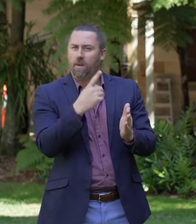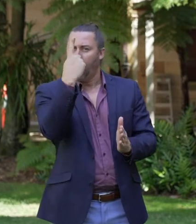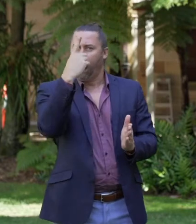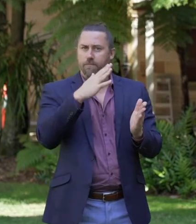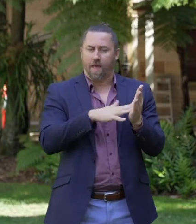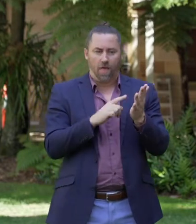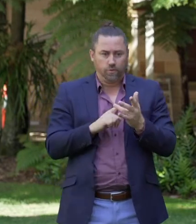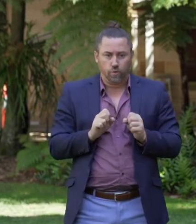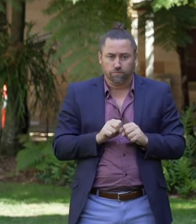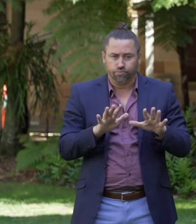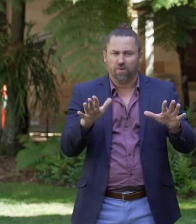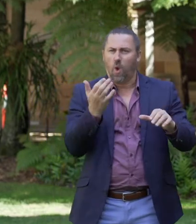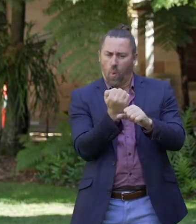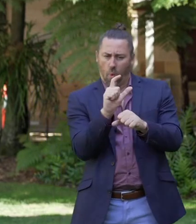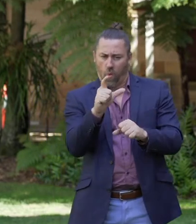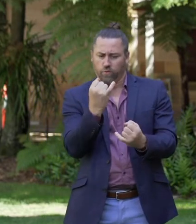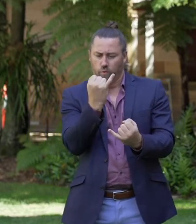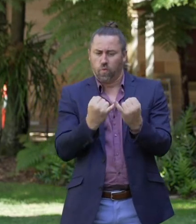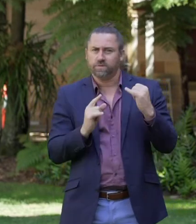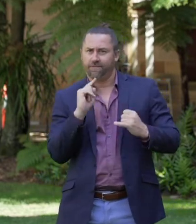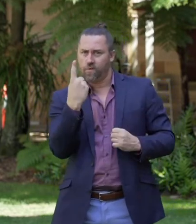state, but